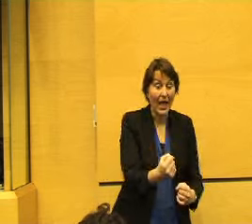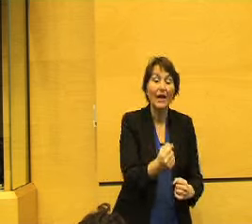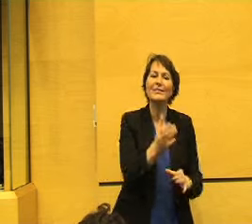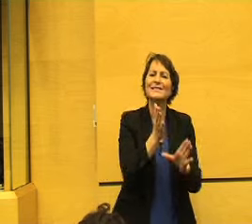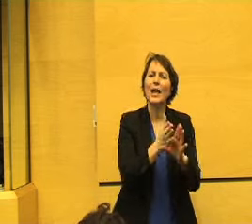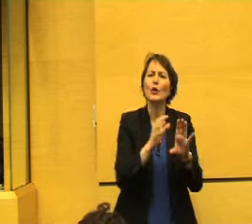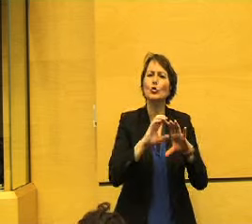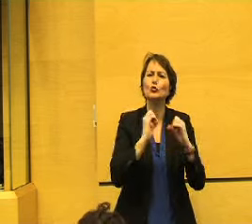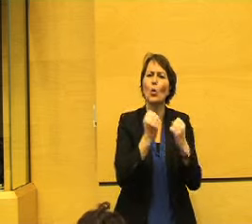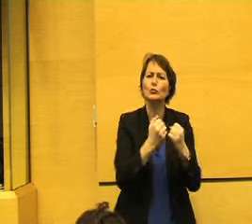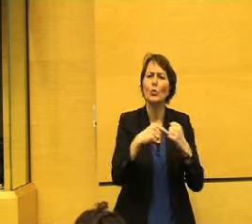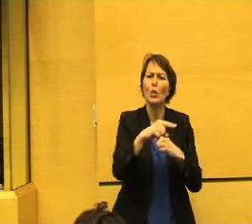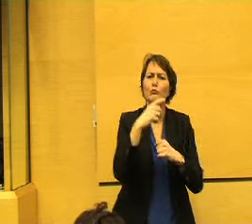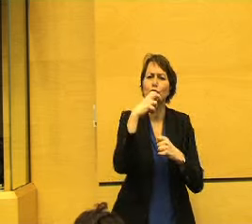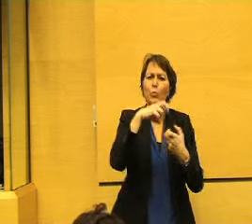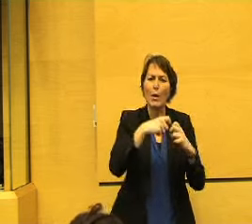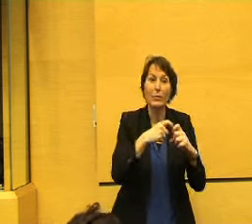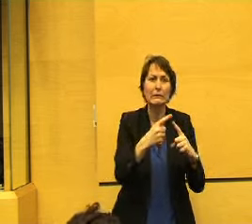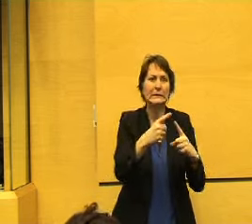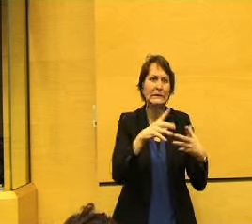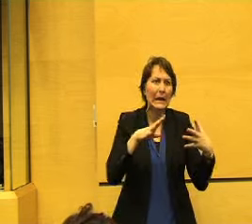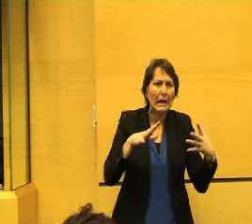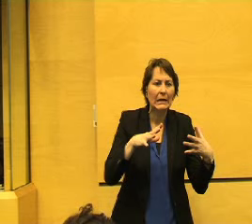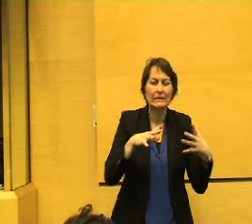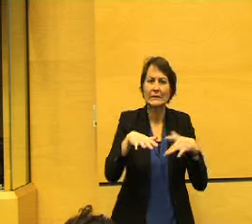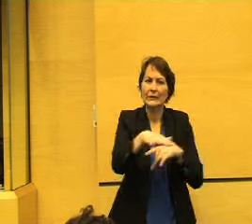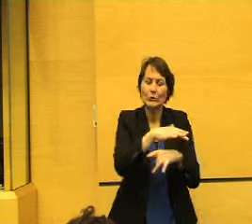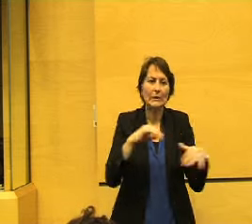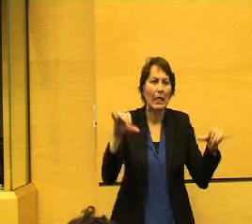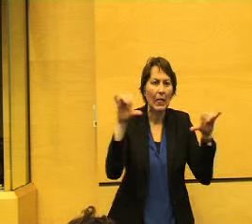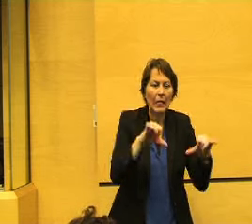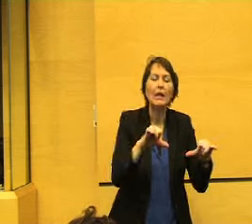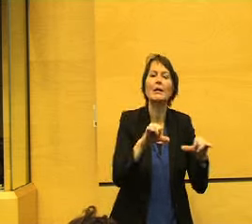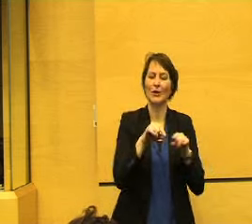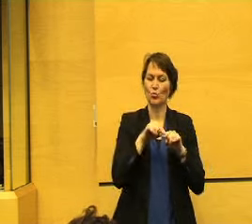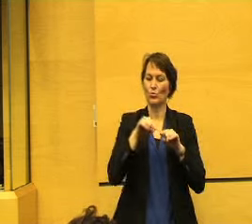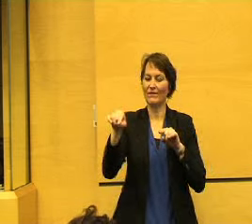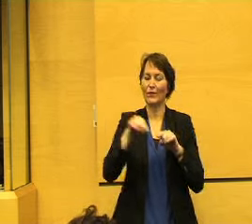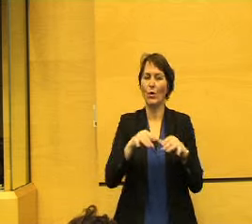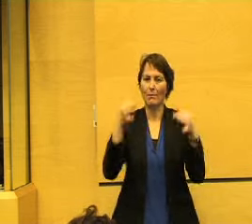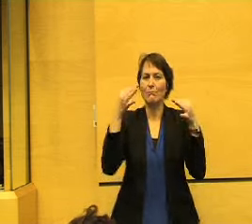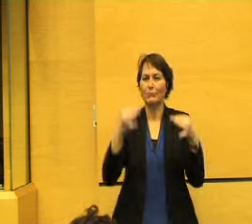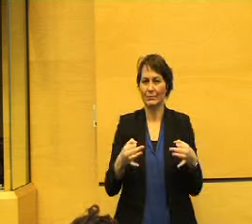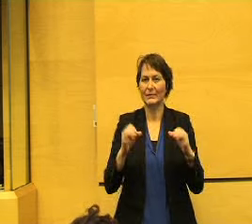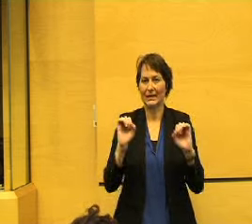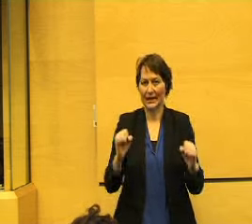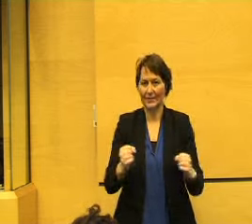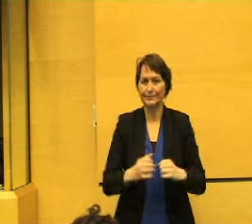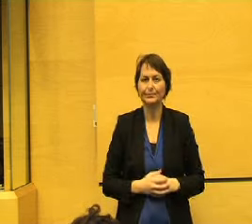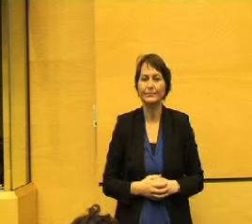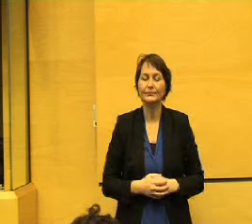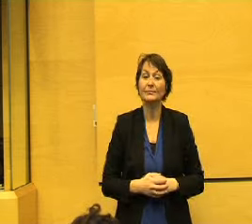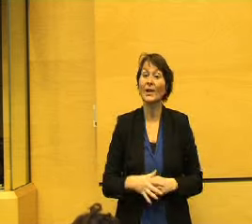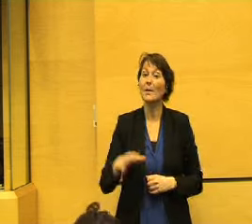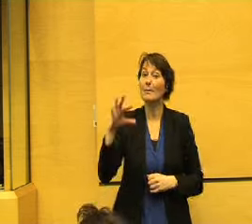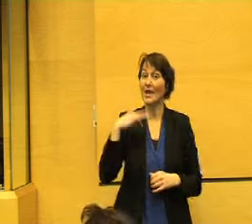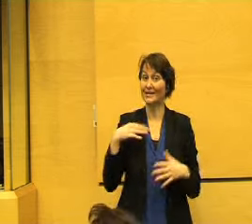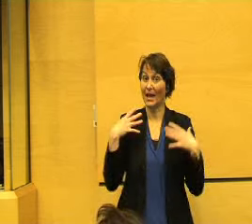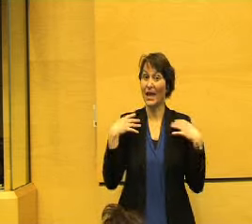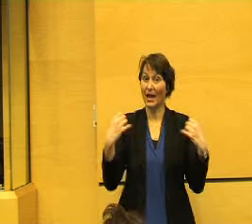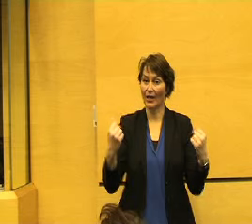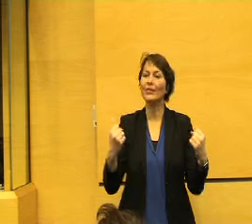disability who develop crisis conditions. Ministry of Public Health supports the policies of